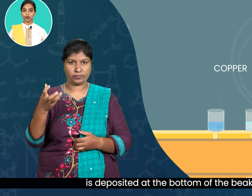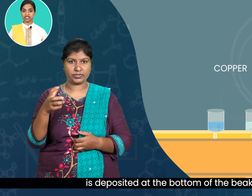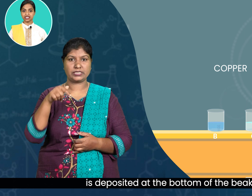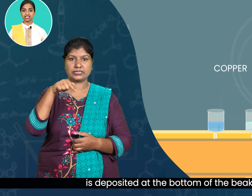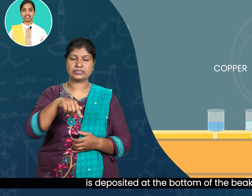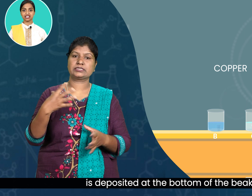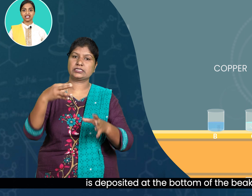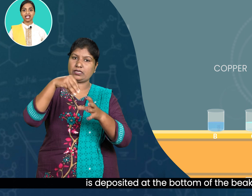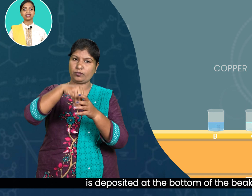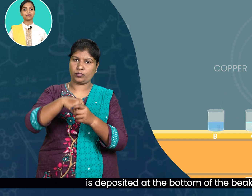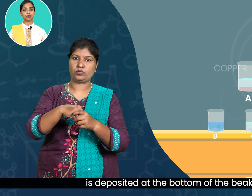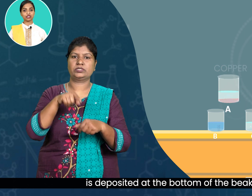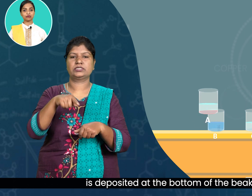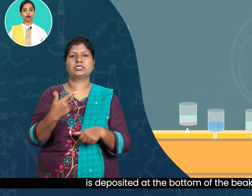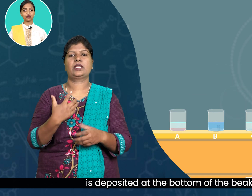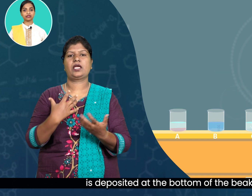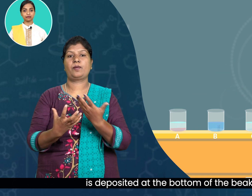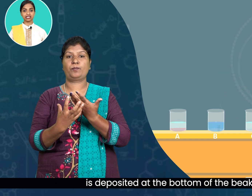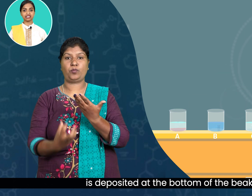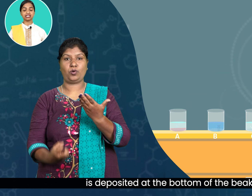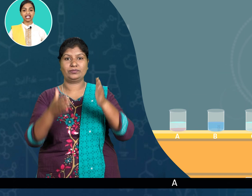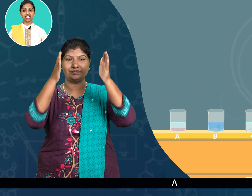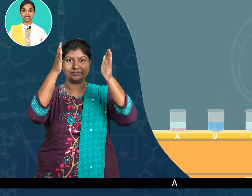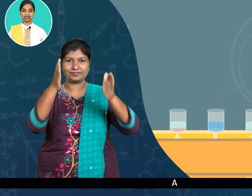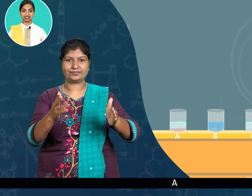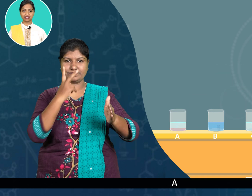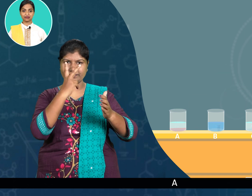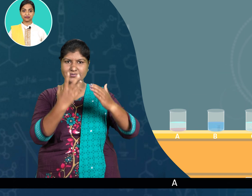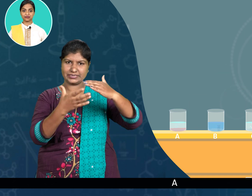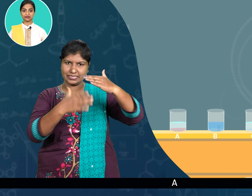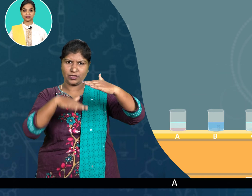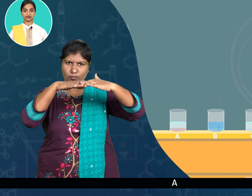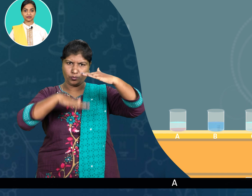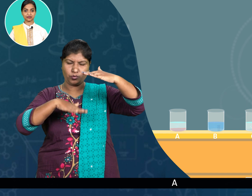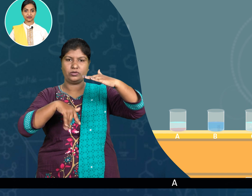is deposited at the bottom of the beaker A.